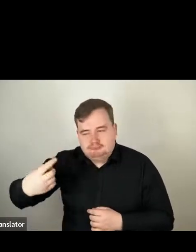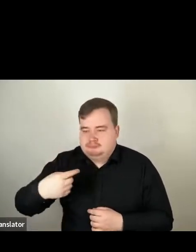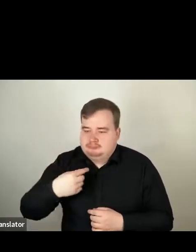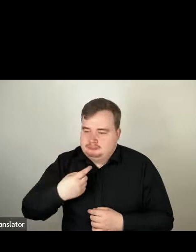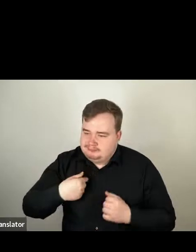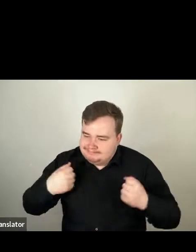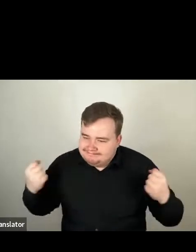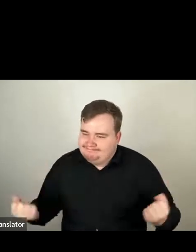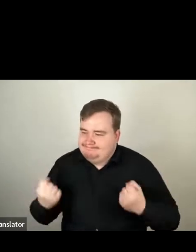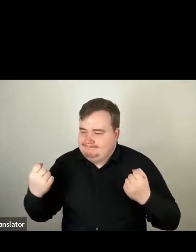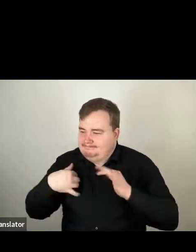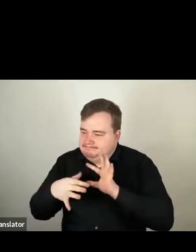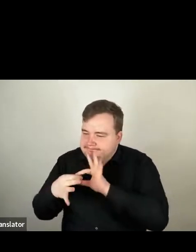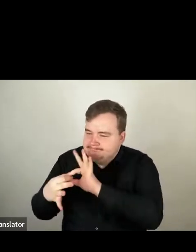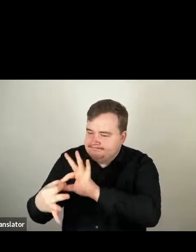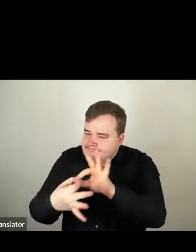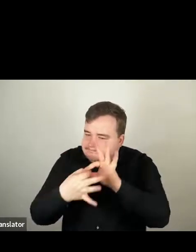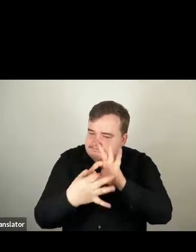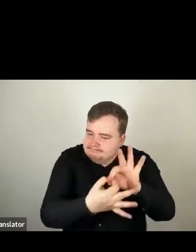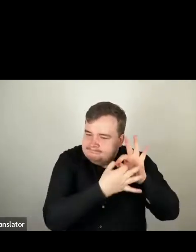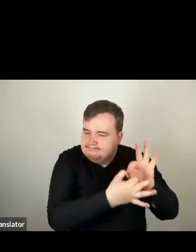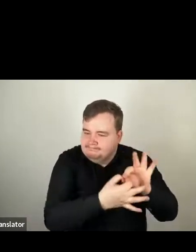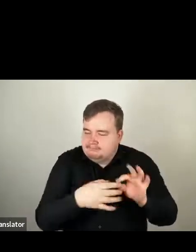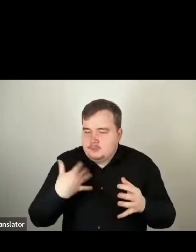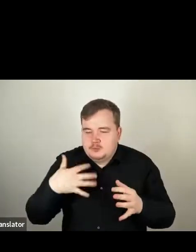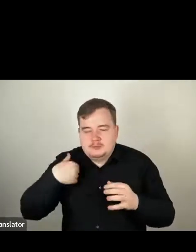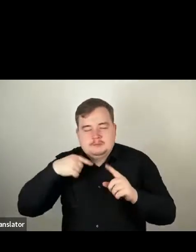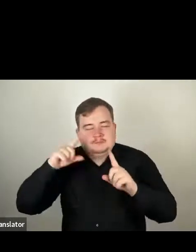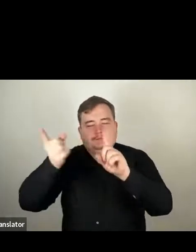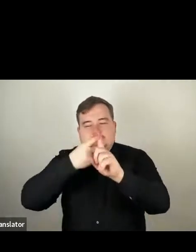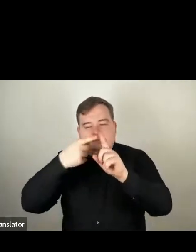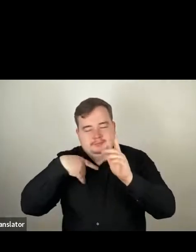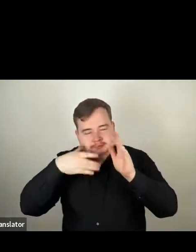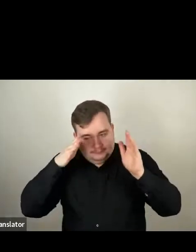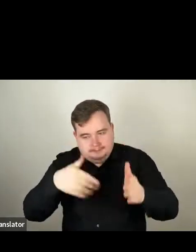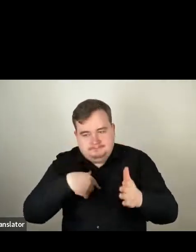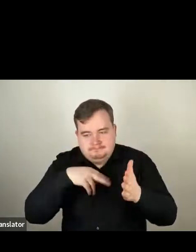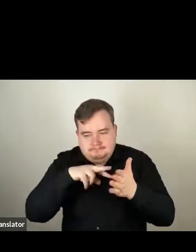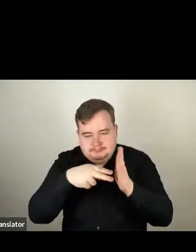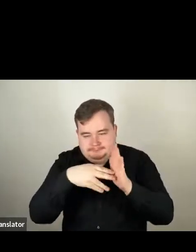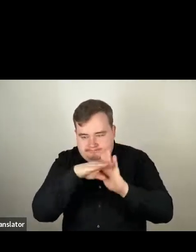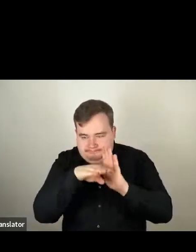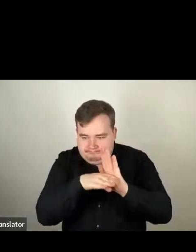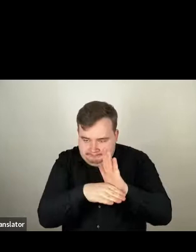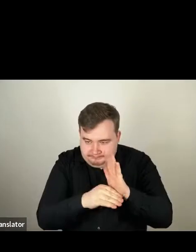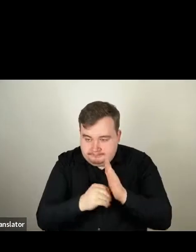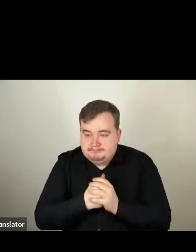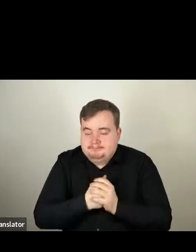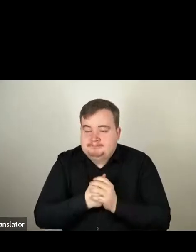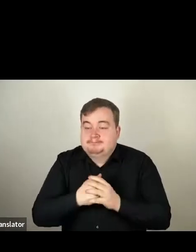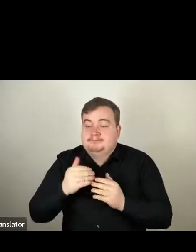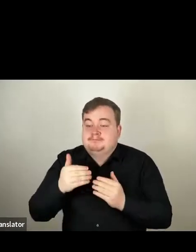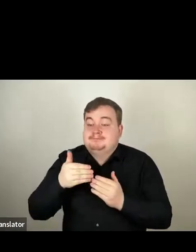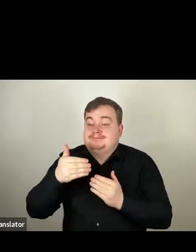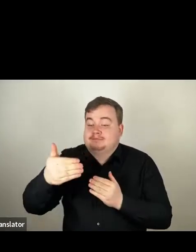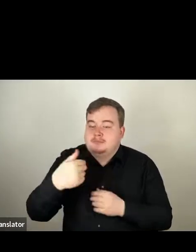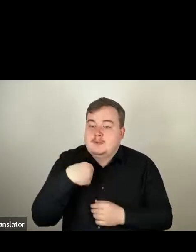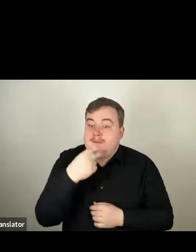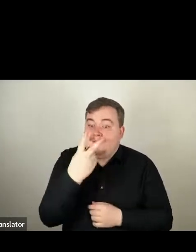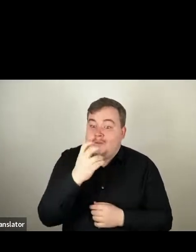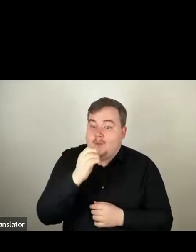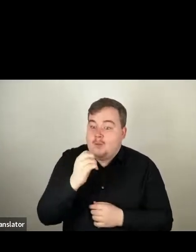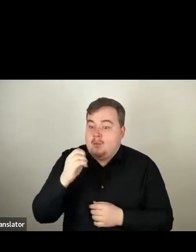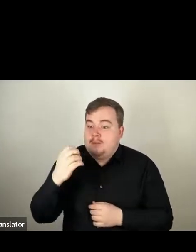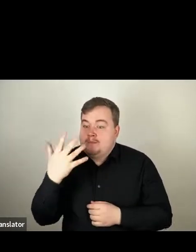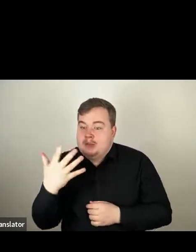comprehensive framework in this regard. In 2005, for instance, the OSCE PA adopted the resolution